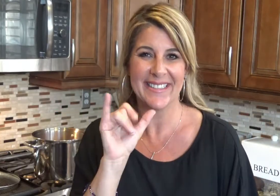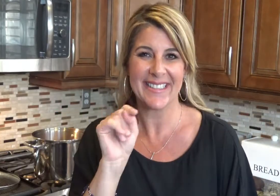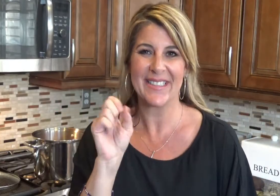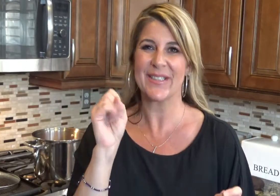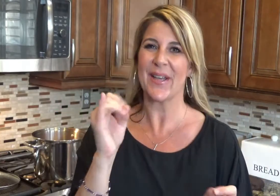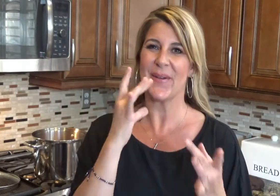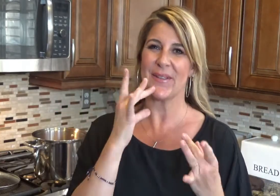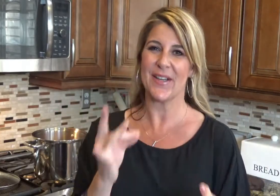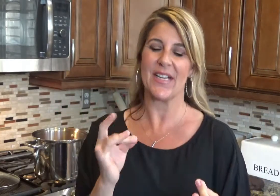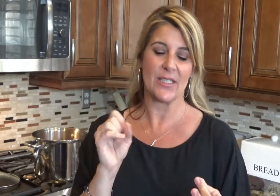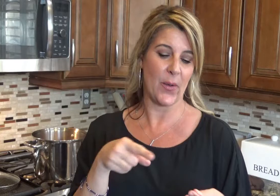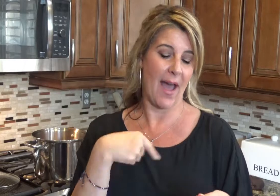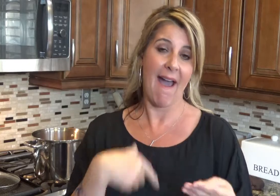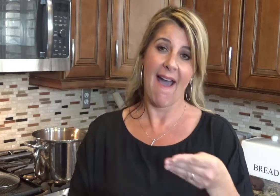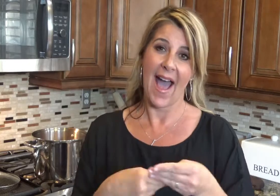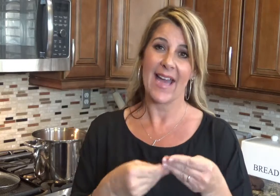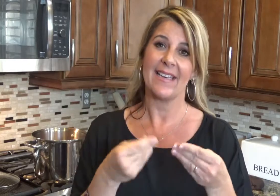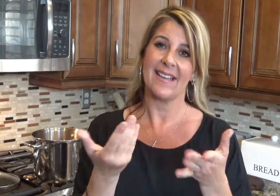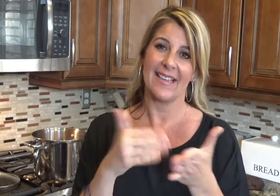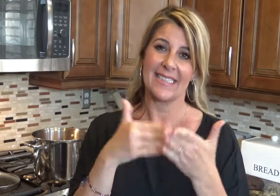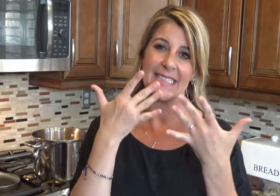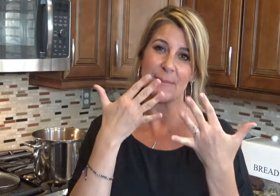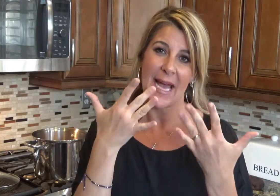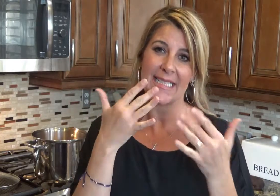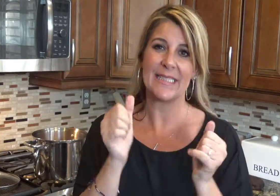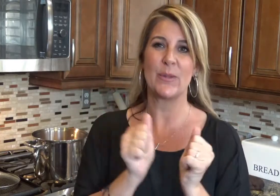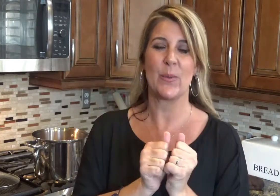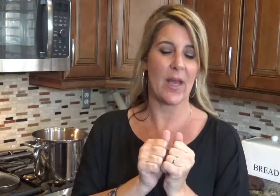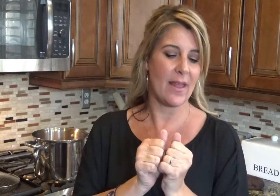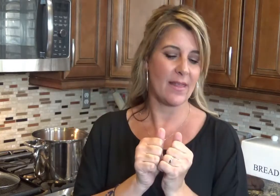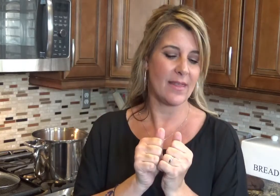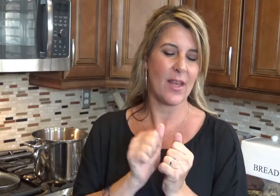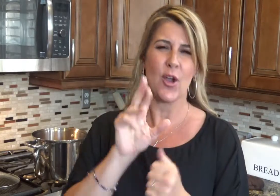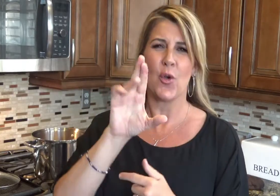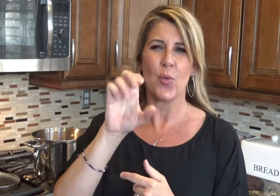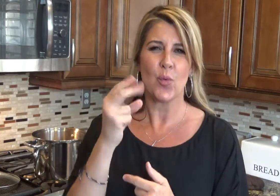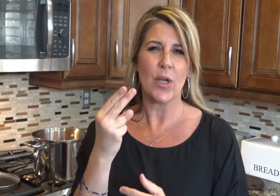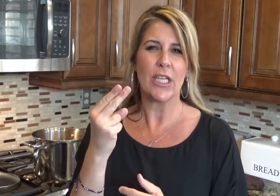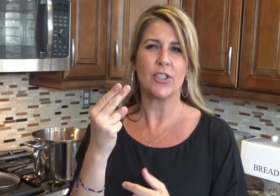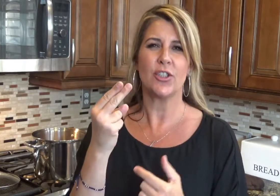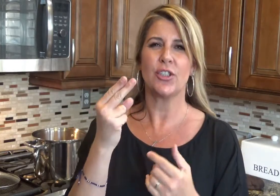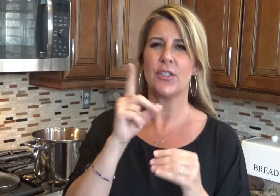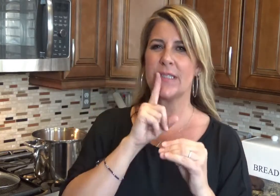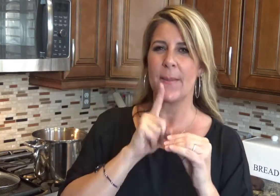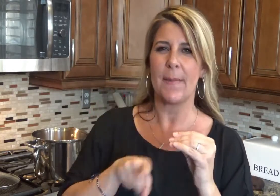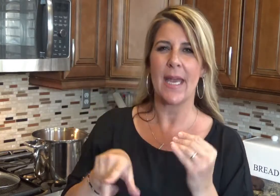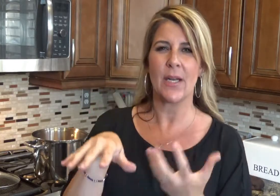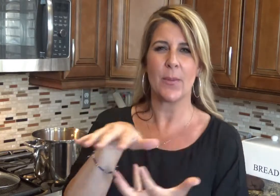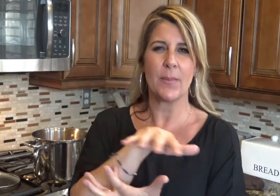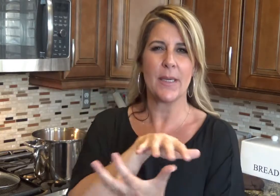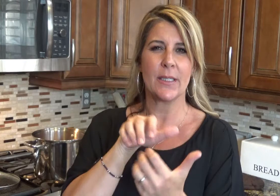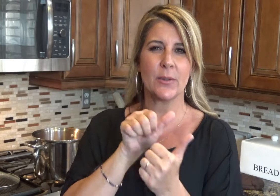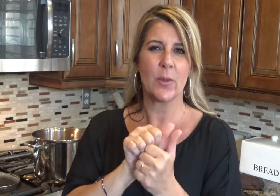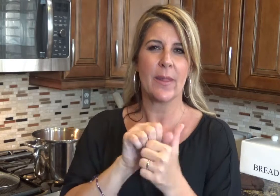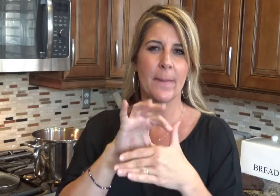I really wish you could taste it. It's so good. I added again the spice, and then with the crushed tomatoes mixed